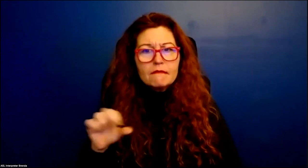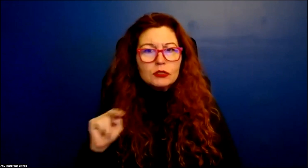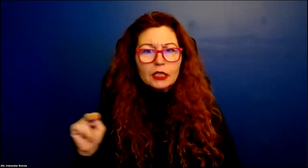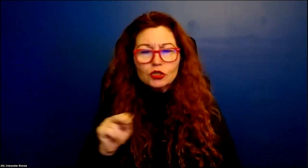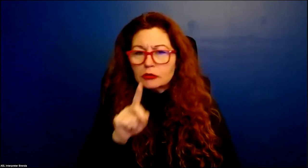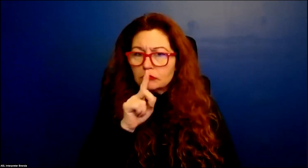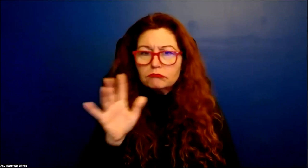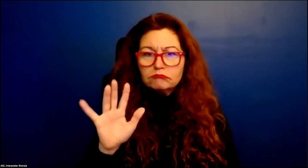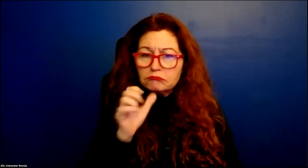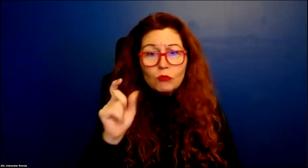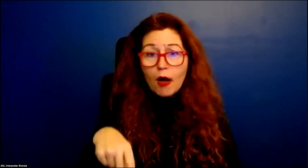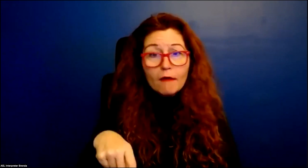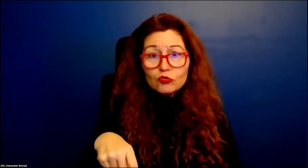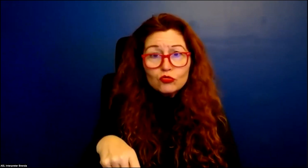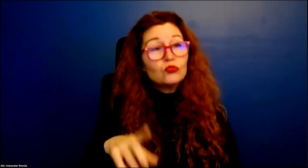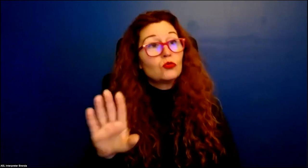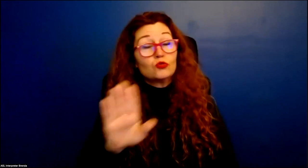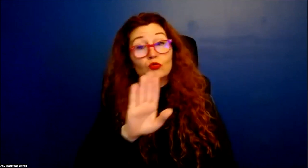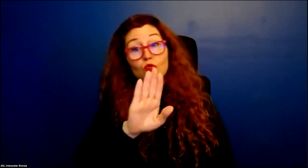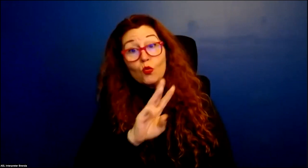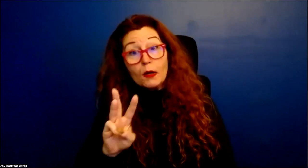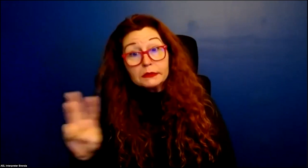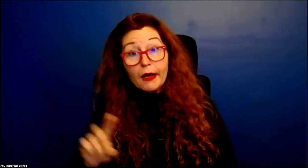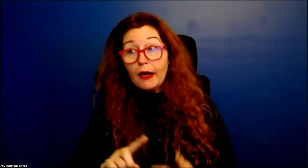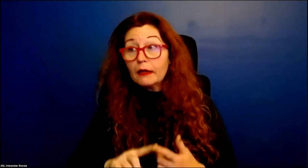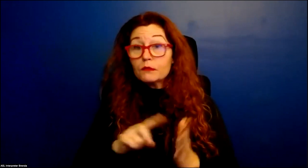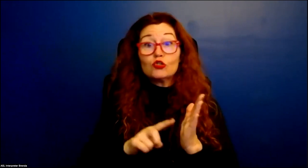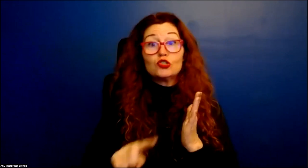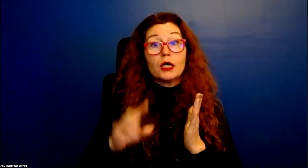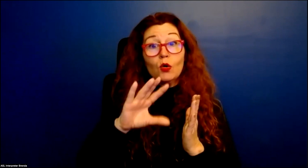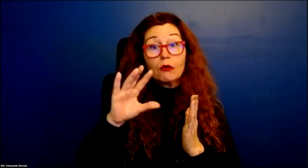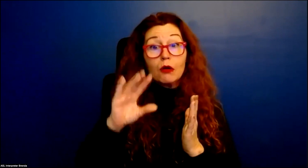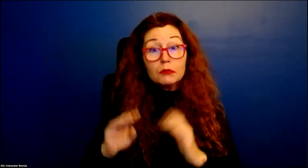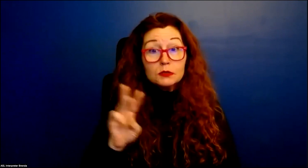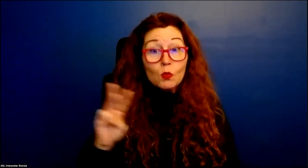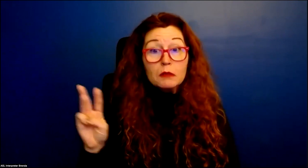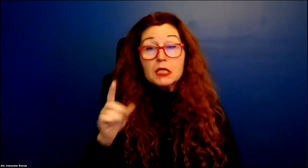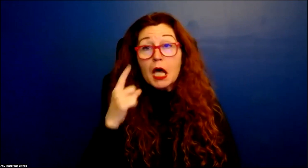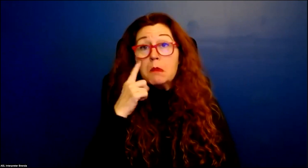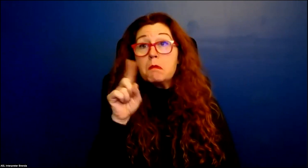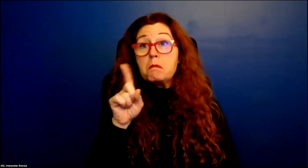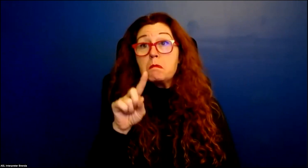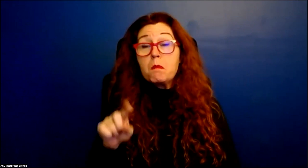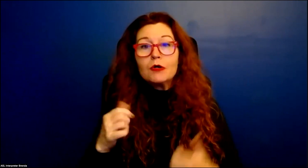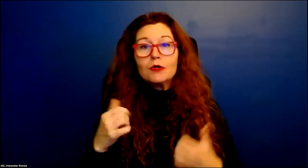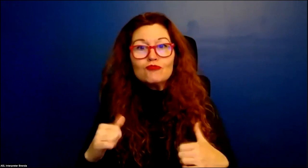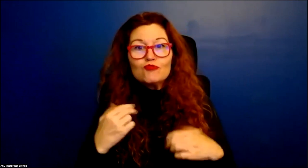your website or your company's website and you just try to use a